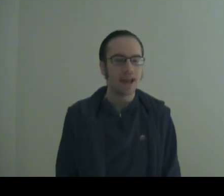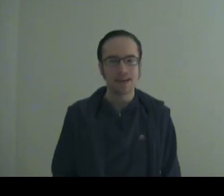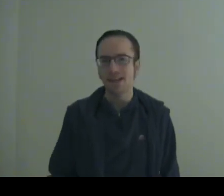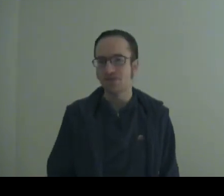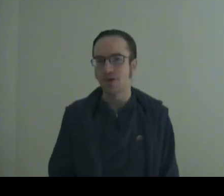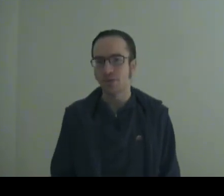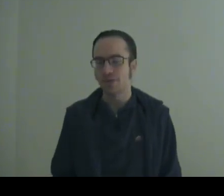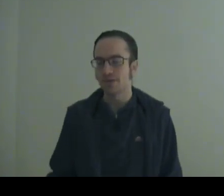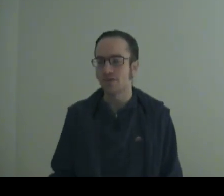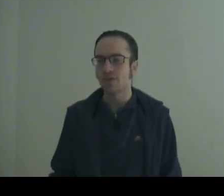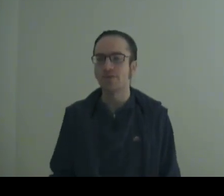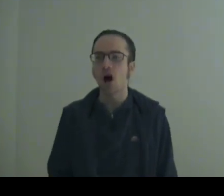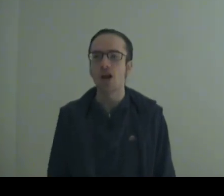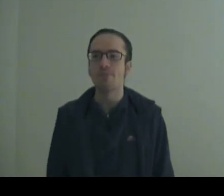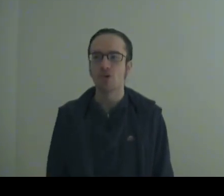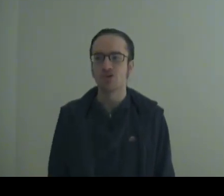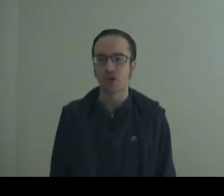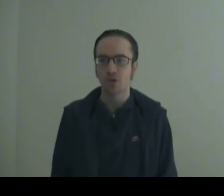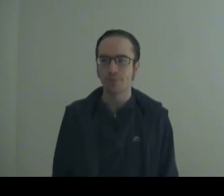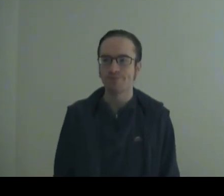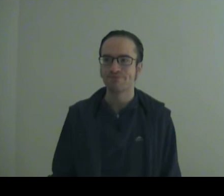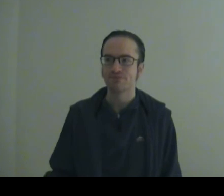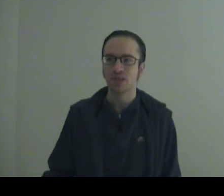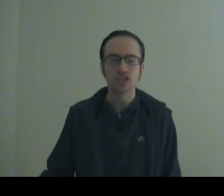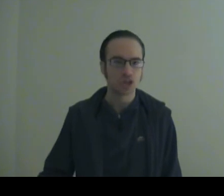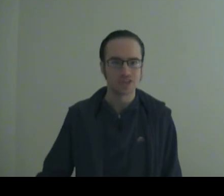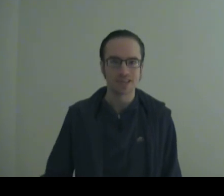And in general, sort of unemotional justice.